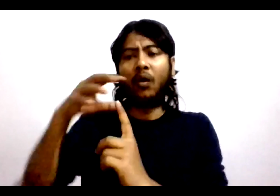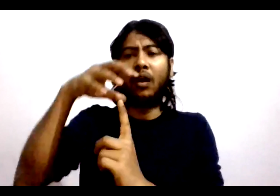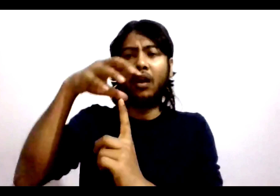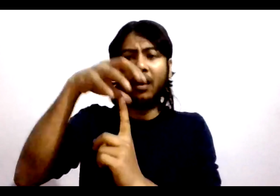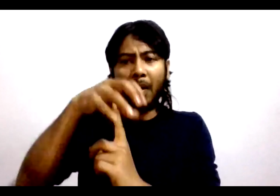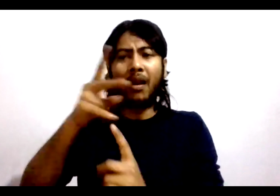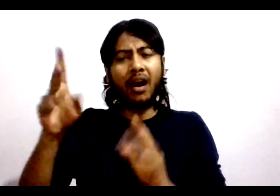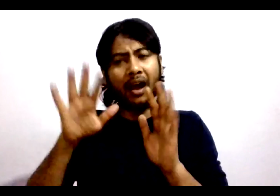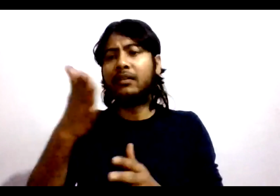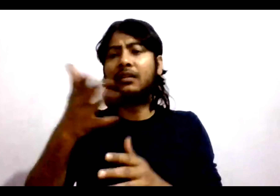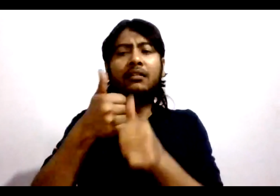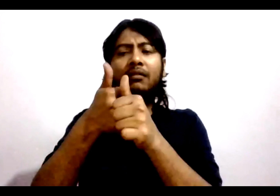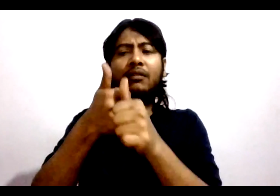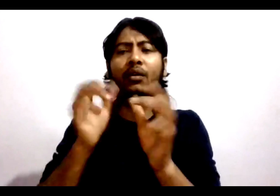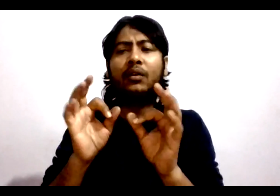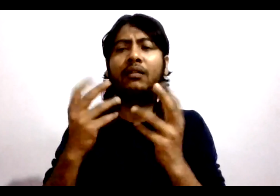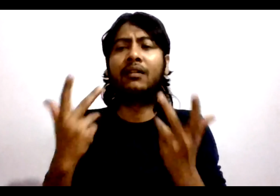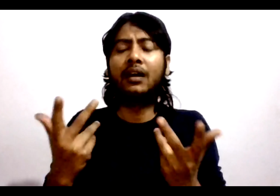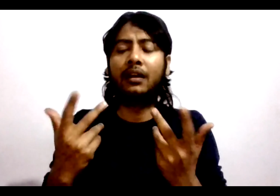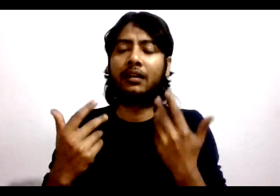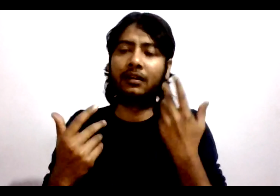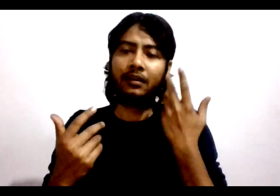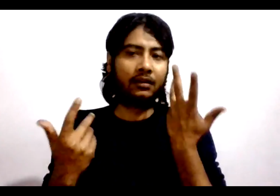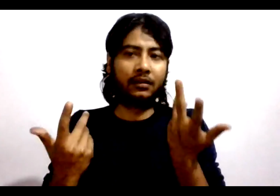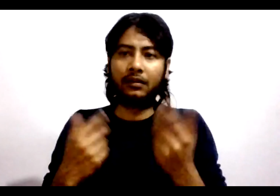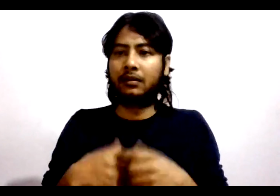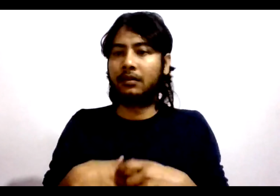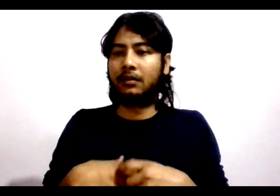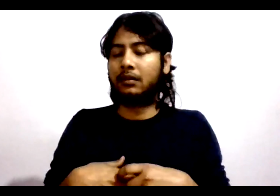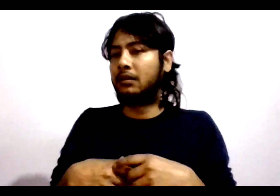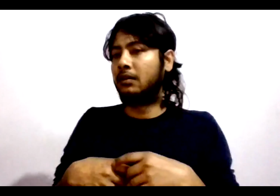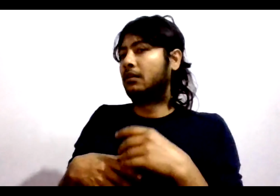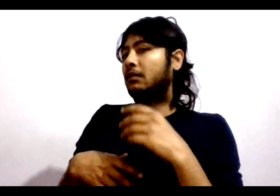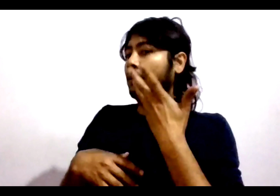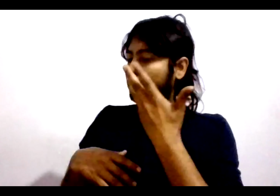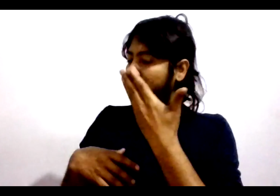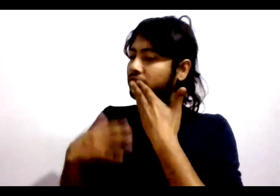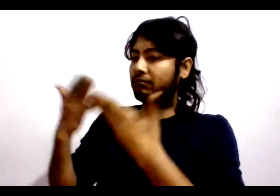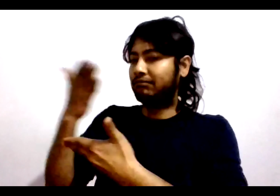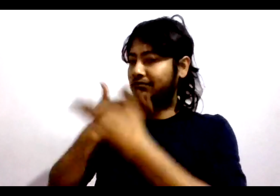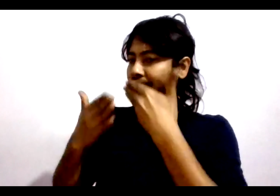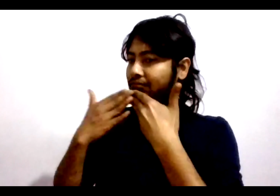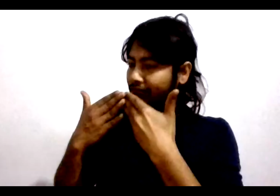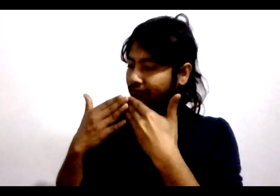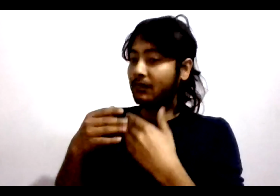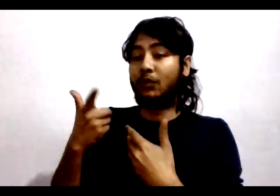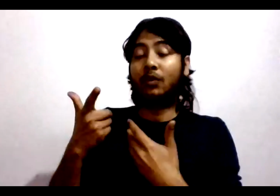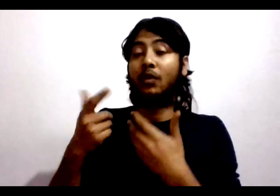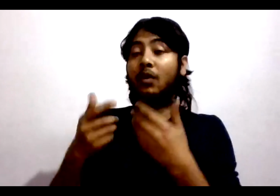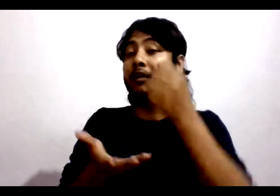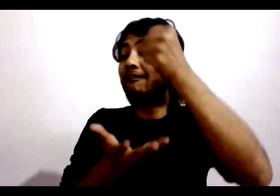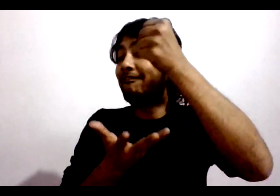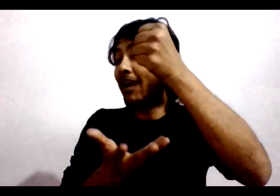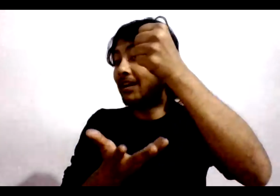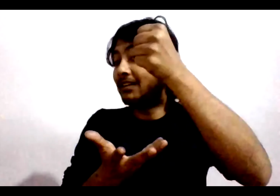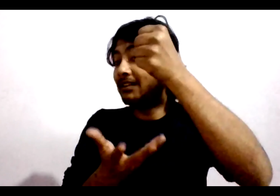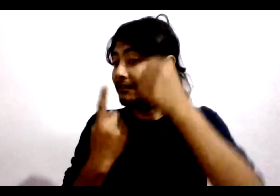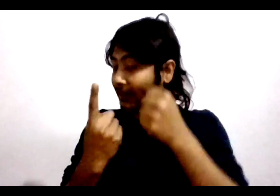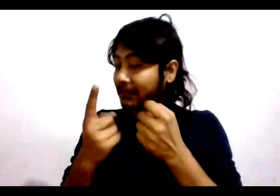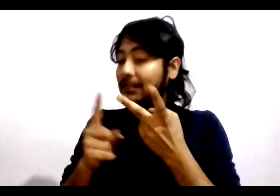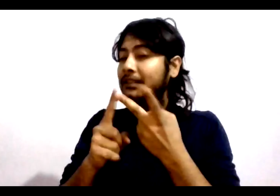Thank you, sir. So in a nutshell, could we say, is it beside the financial issue, it could be the lack of political